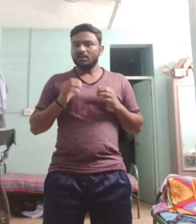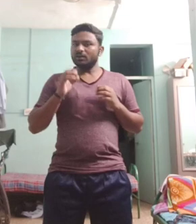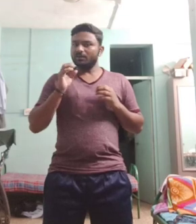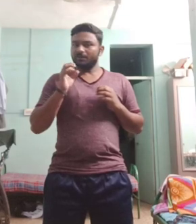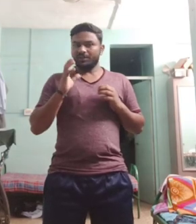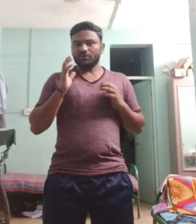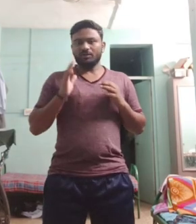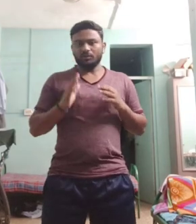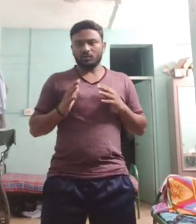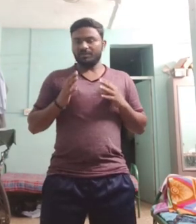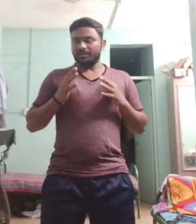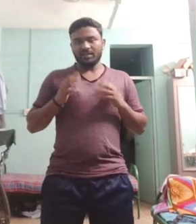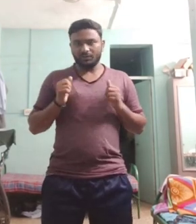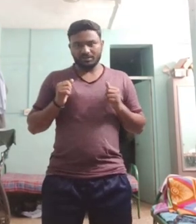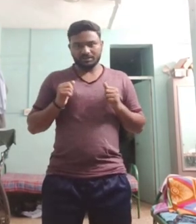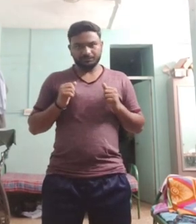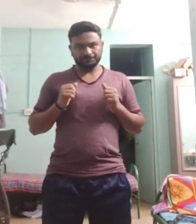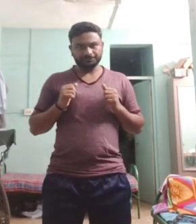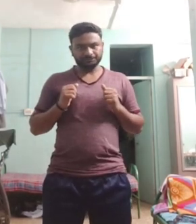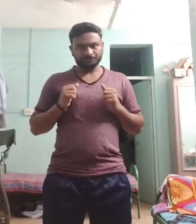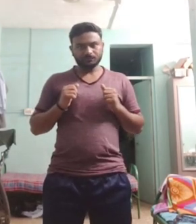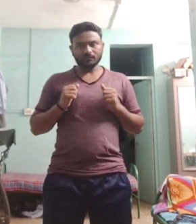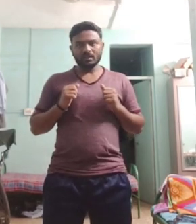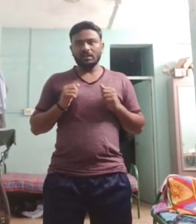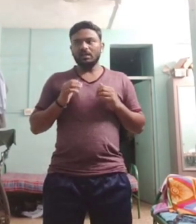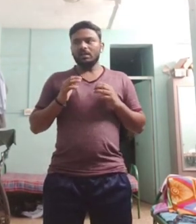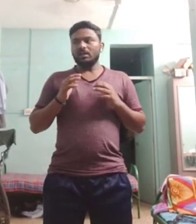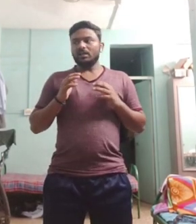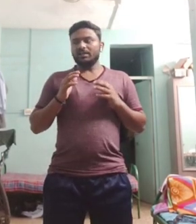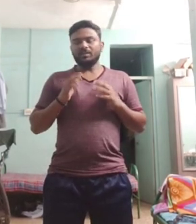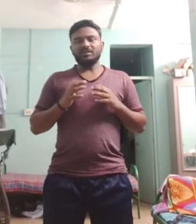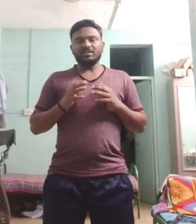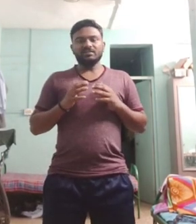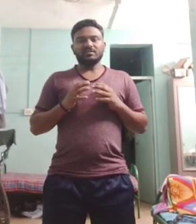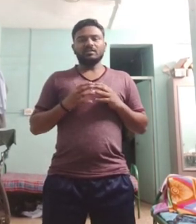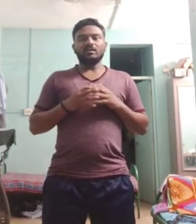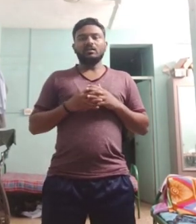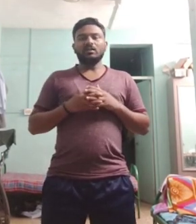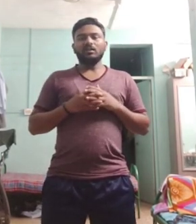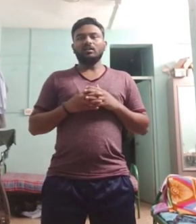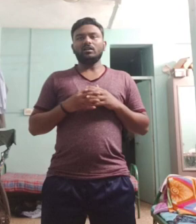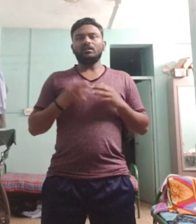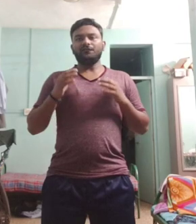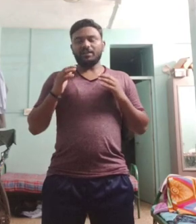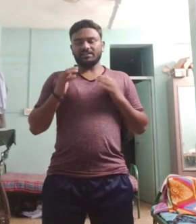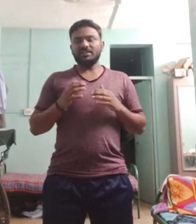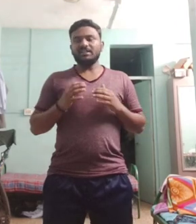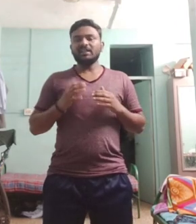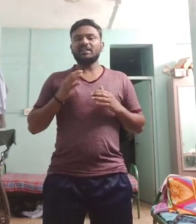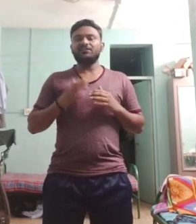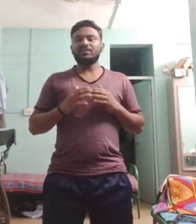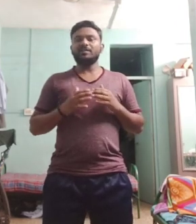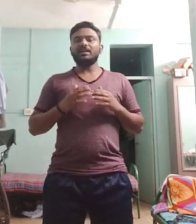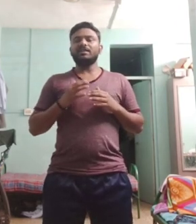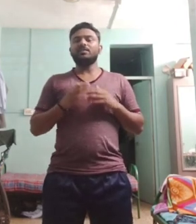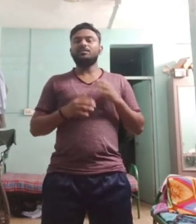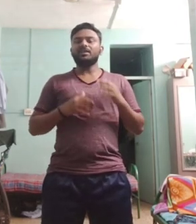a particular programming language. It means a facility given by a